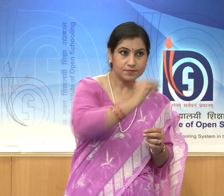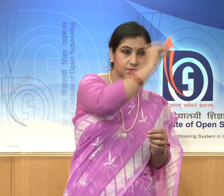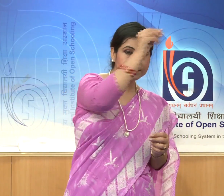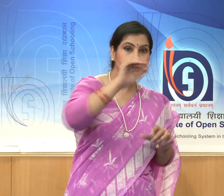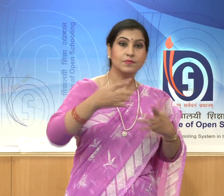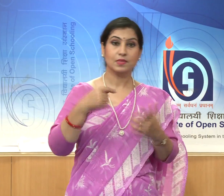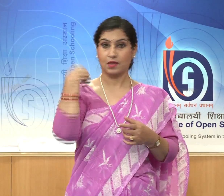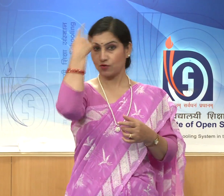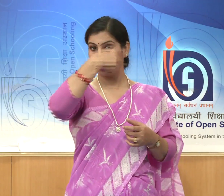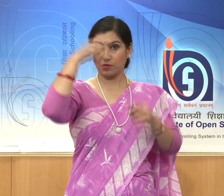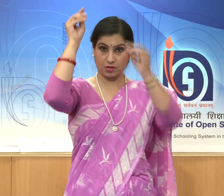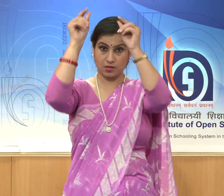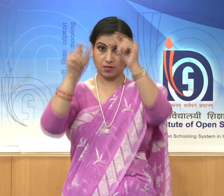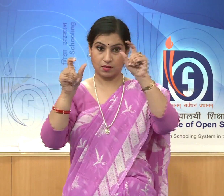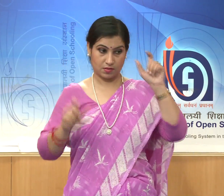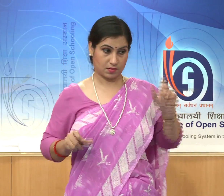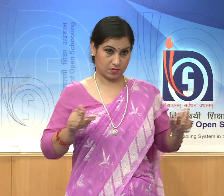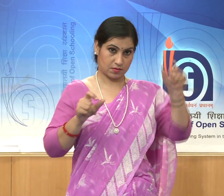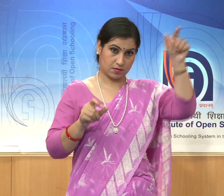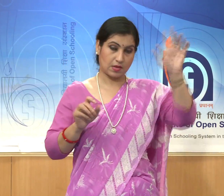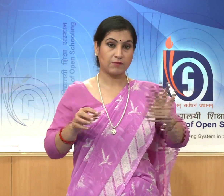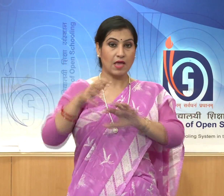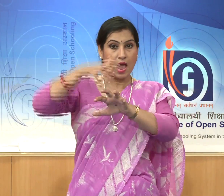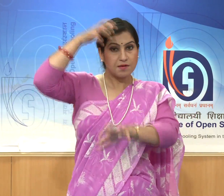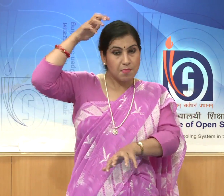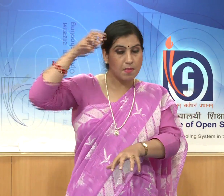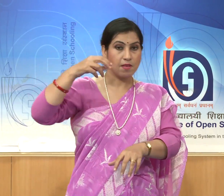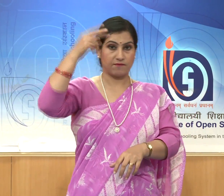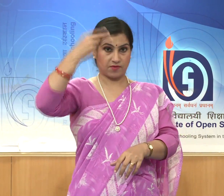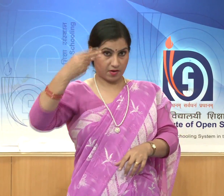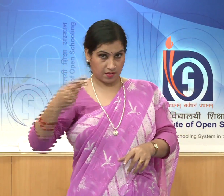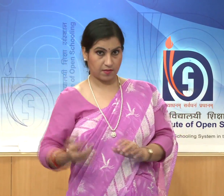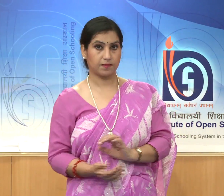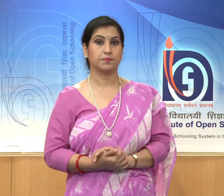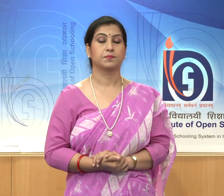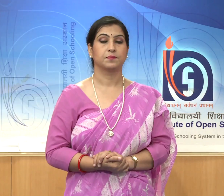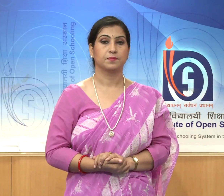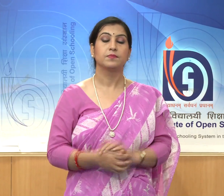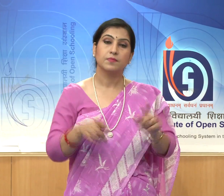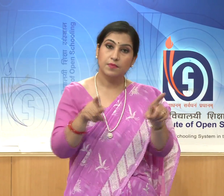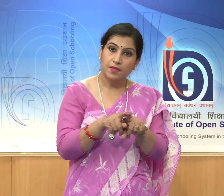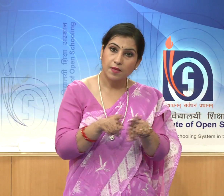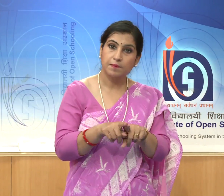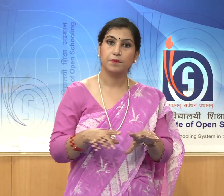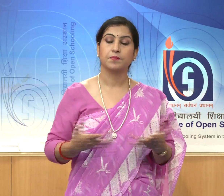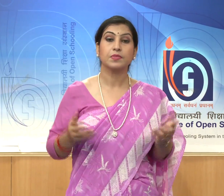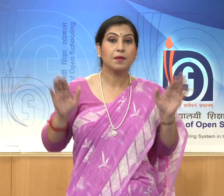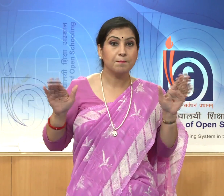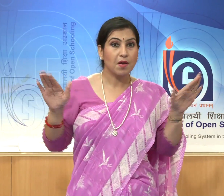with human figures, animal figures, and